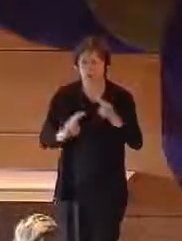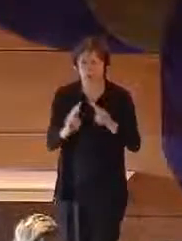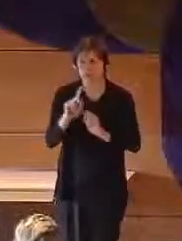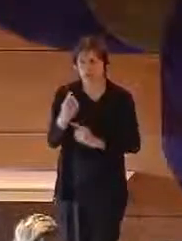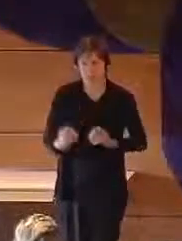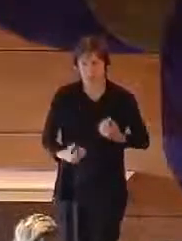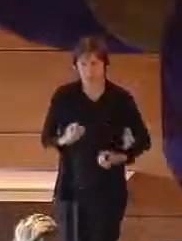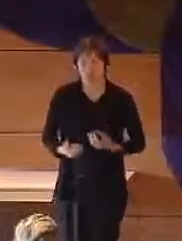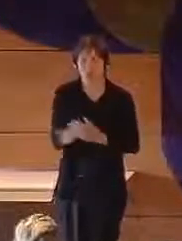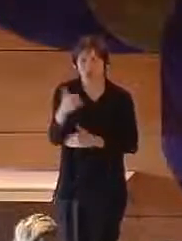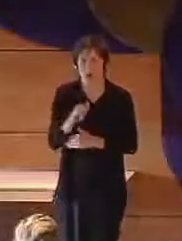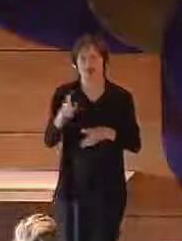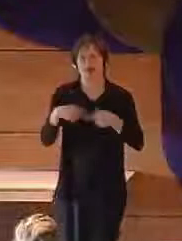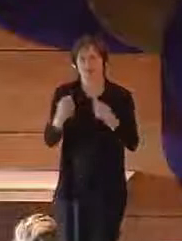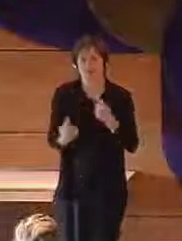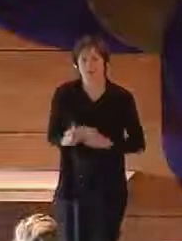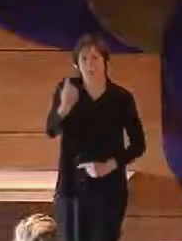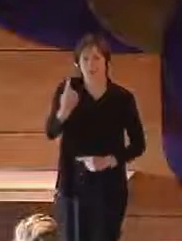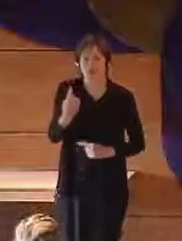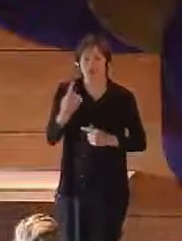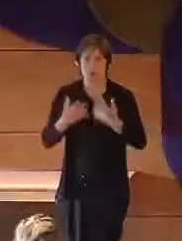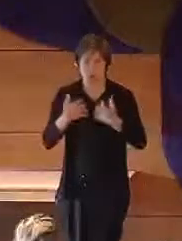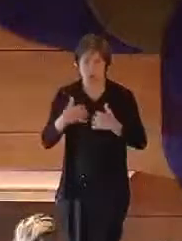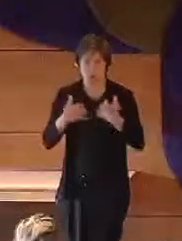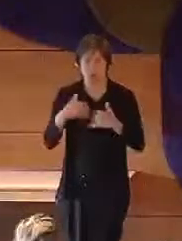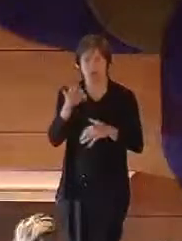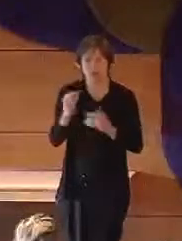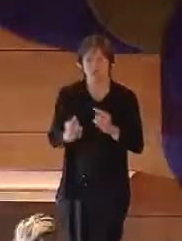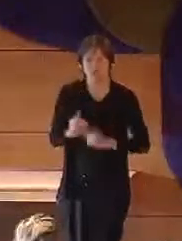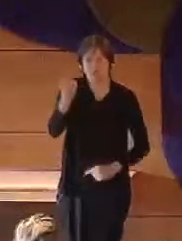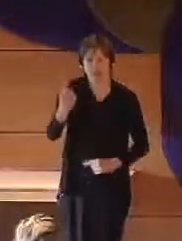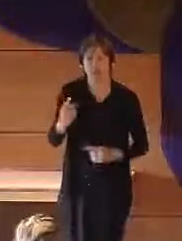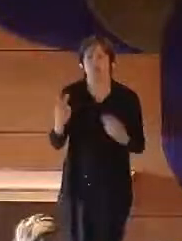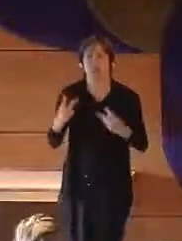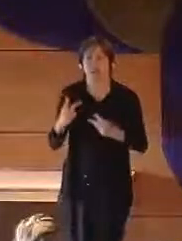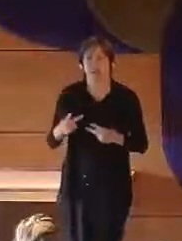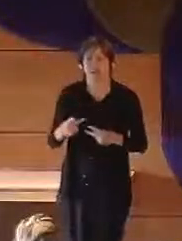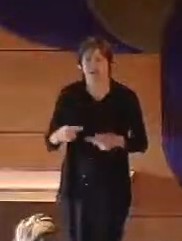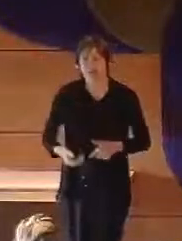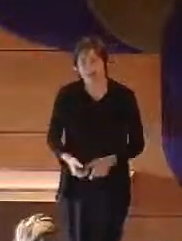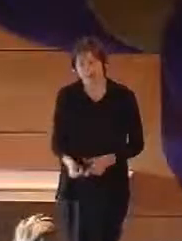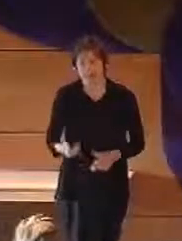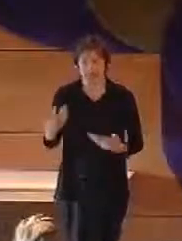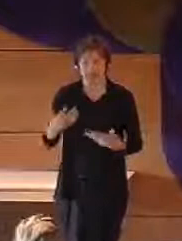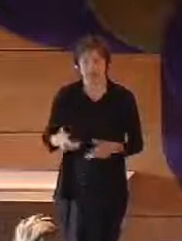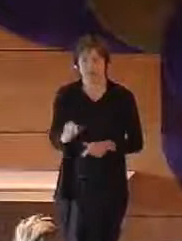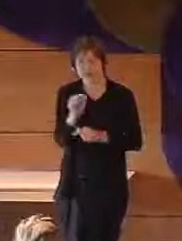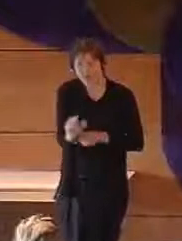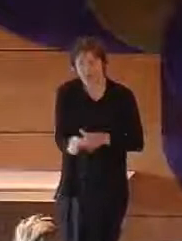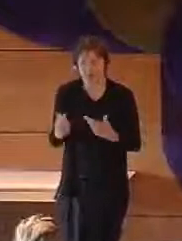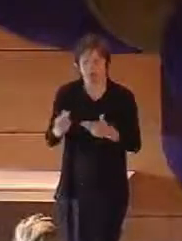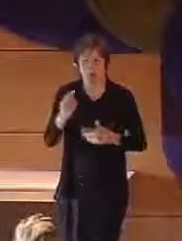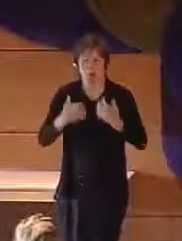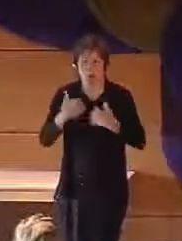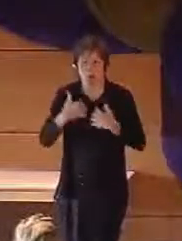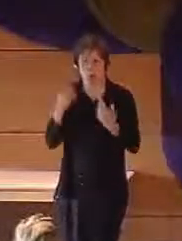but also sex hormones, the puberty hormones, and you need both growth hormone and puberty hormones to give yourself the